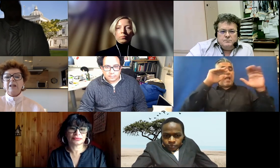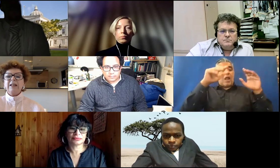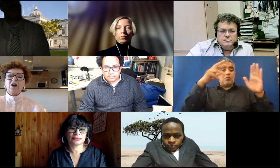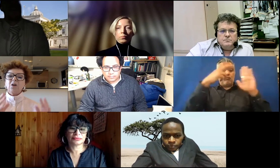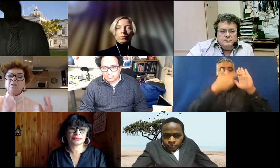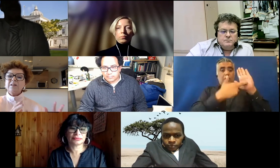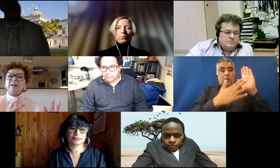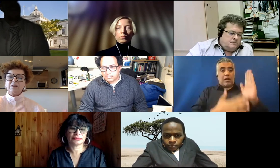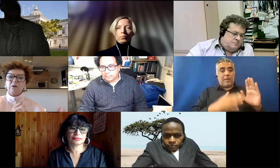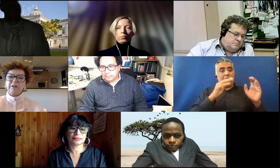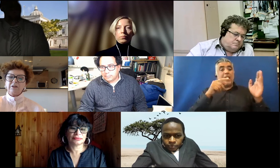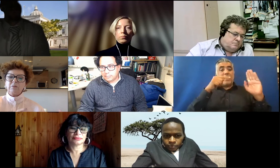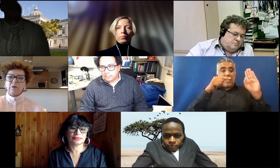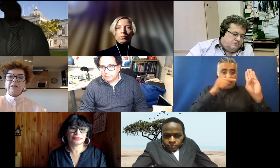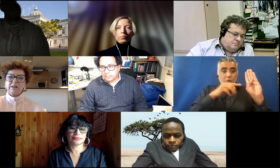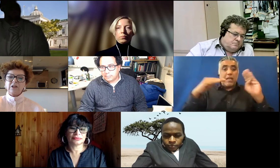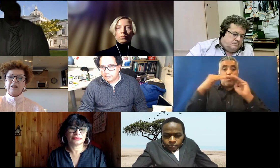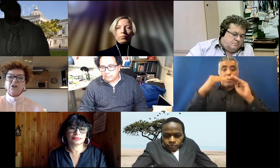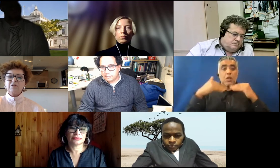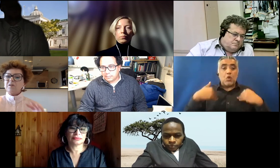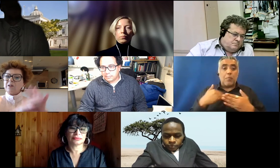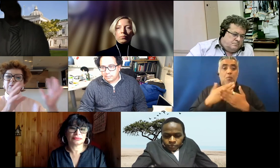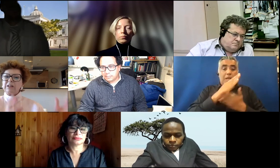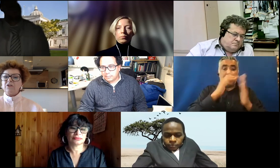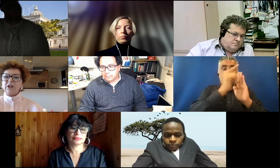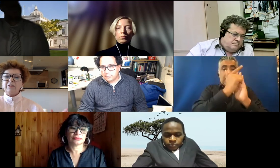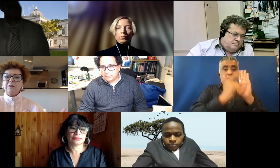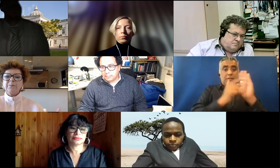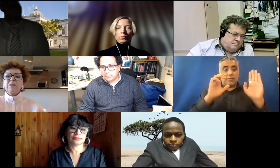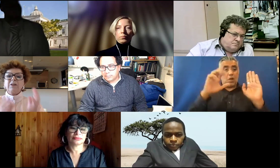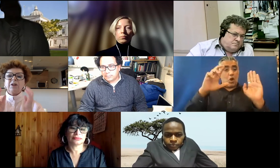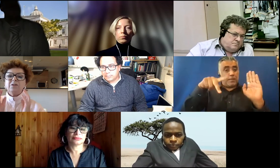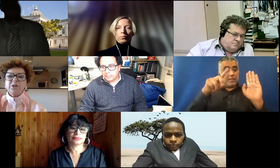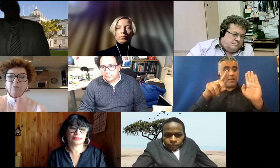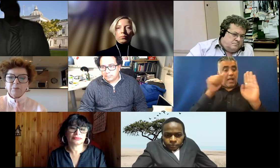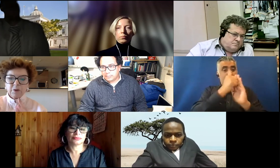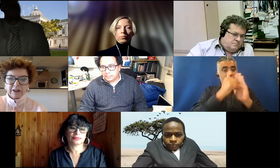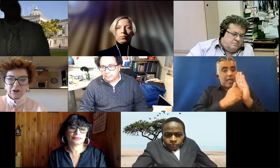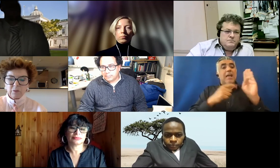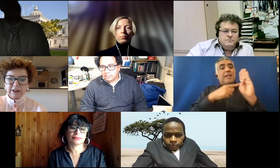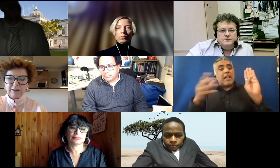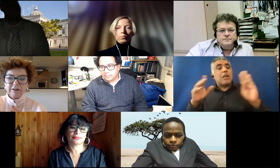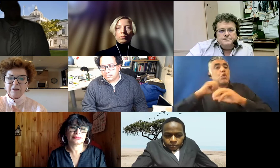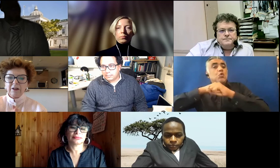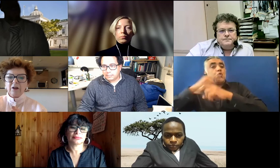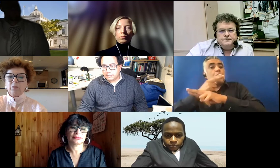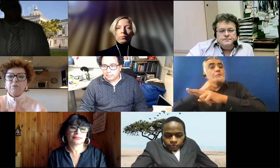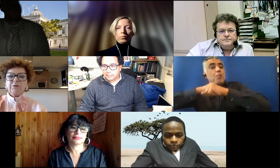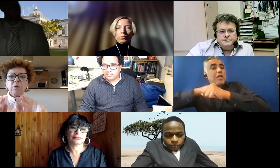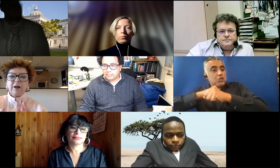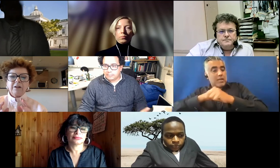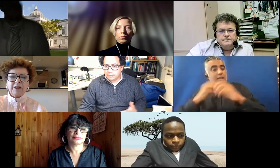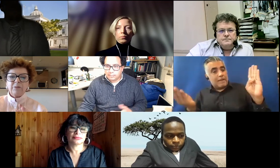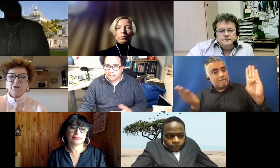introduce, alongside equality and human rights legislation, the CRPD agenda, the consumer protection we need, which